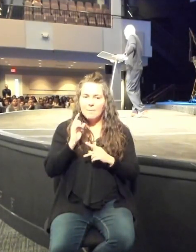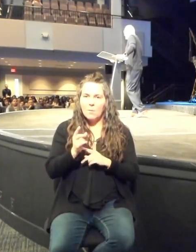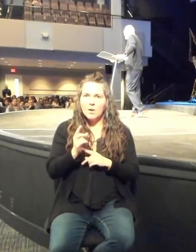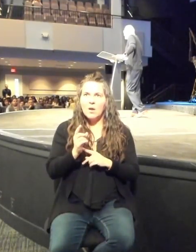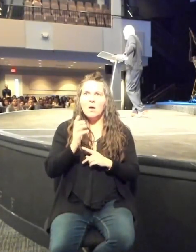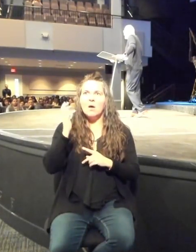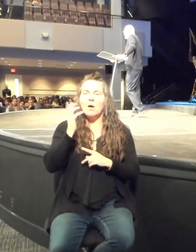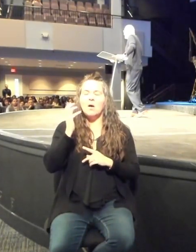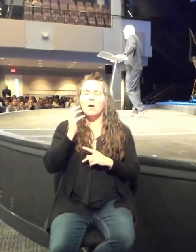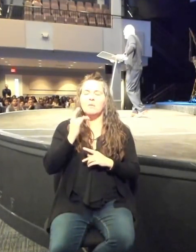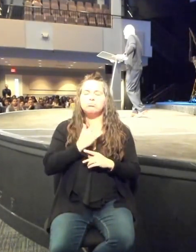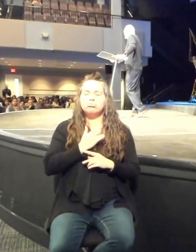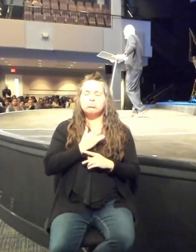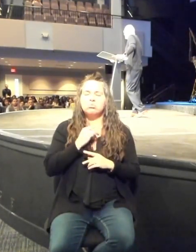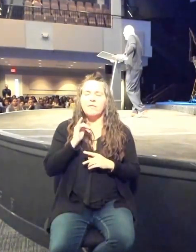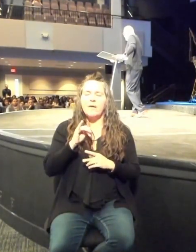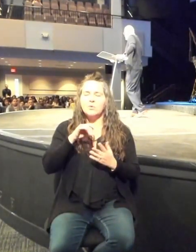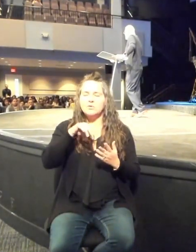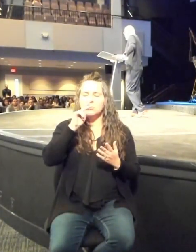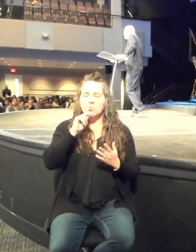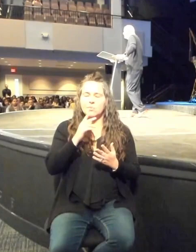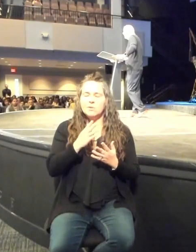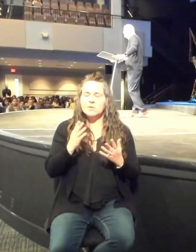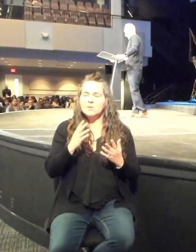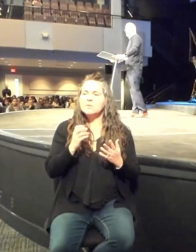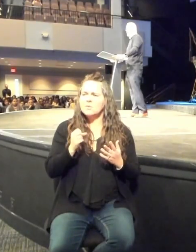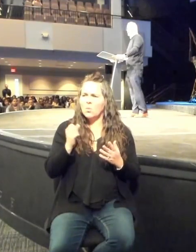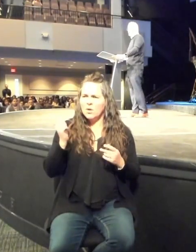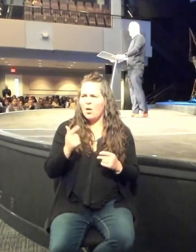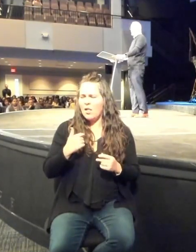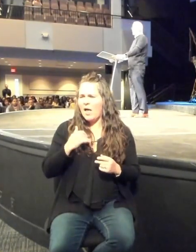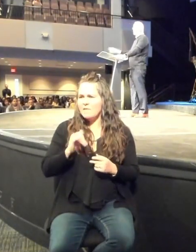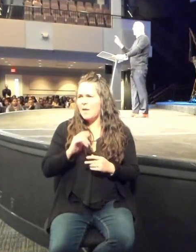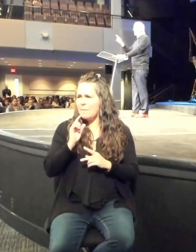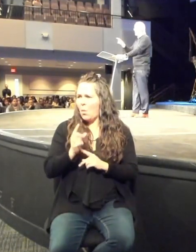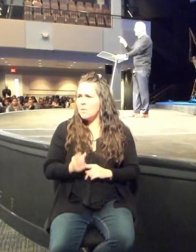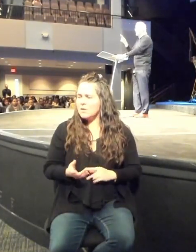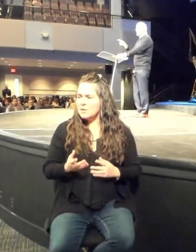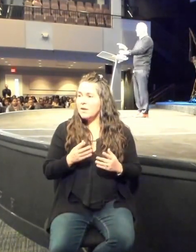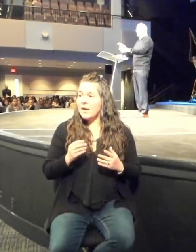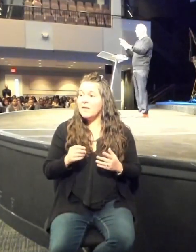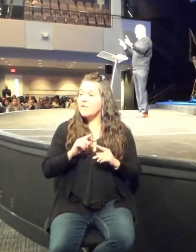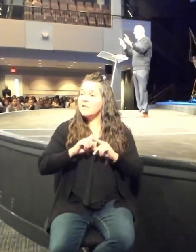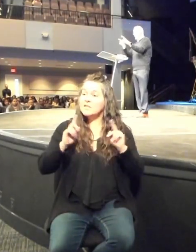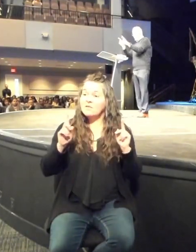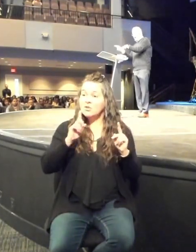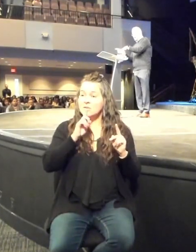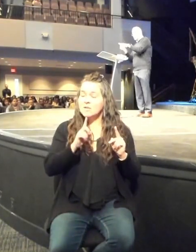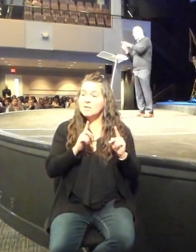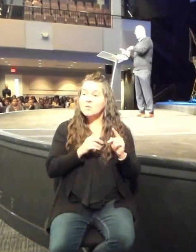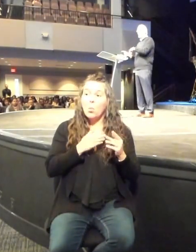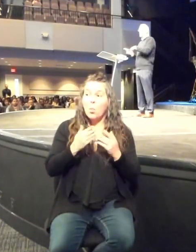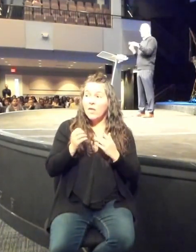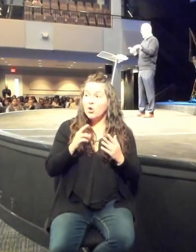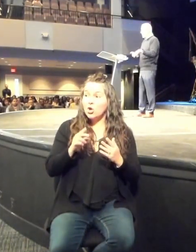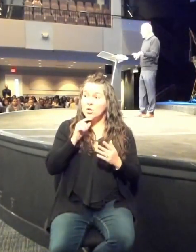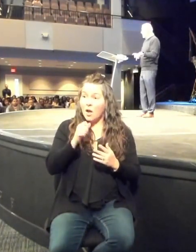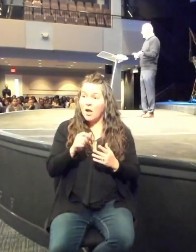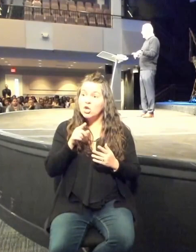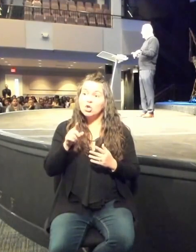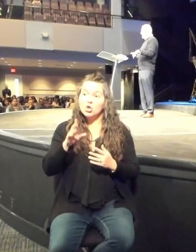stupid moment. Amen. Every one of us have those moments in life. And the difference as to whether you will come back